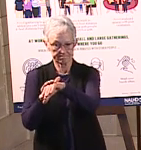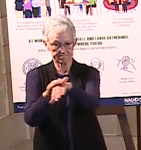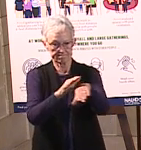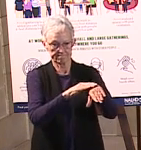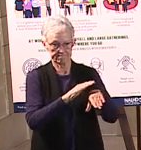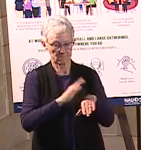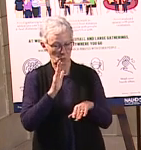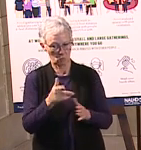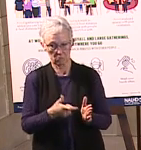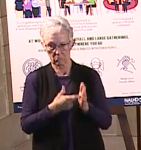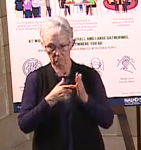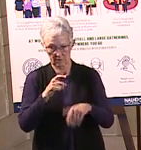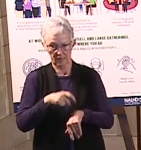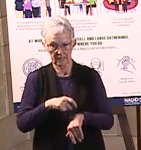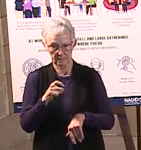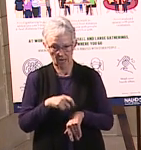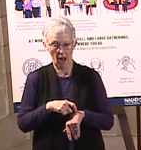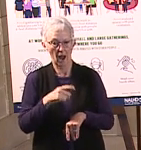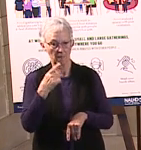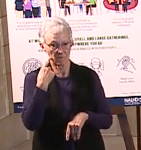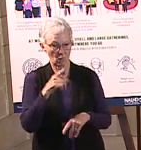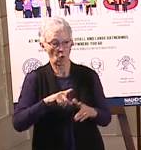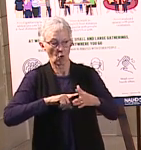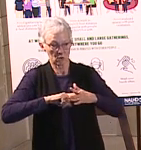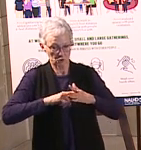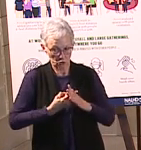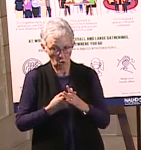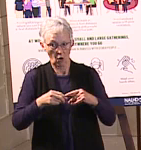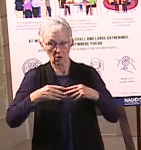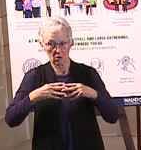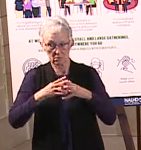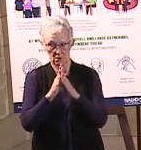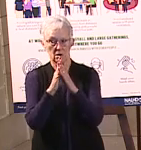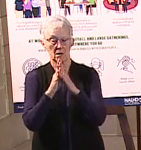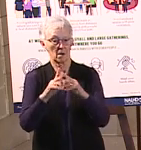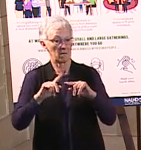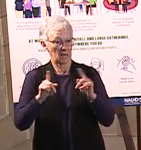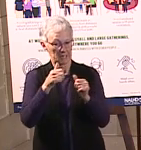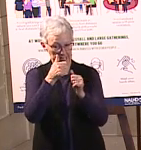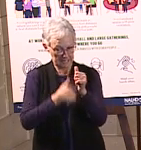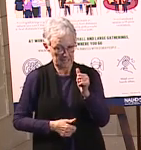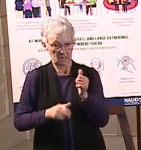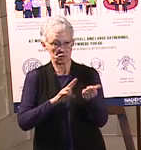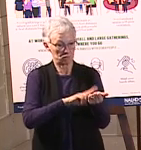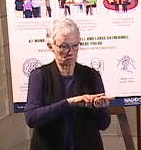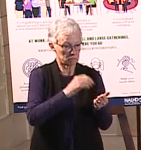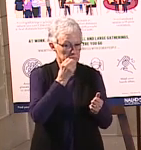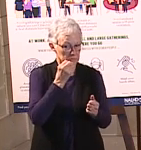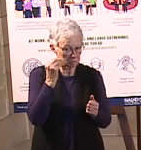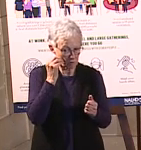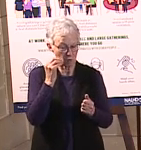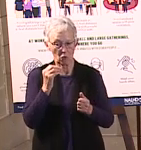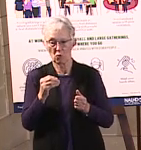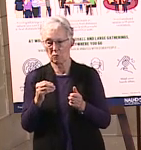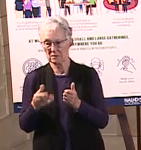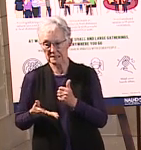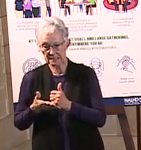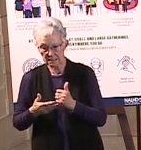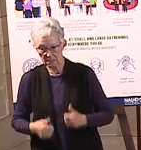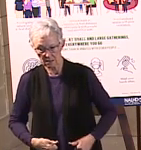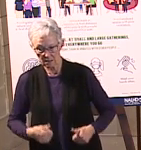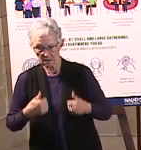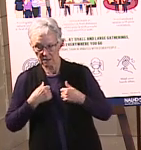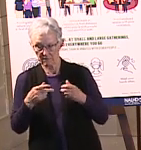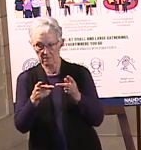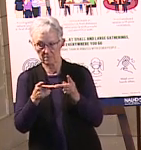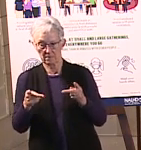roll out, that it'll be a choice for the facilities. I think you make a good point about they're going to have to take into consideration their ability to train the essential caregivers and